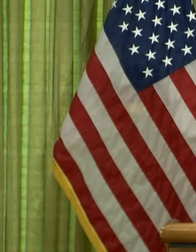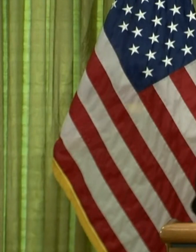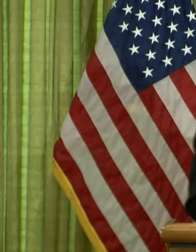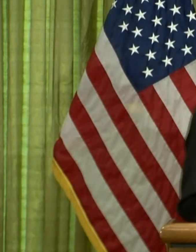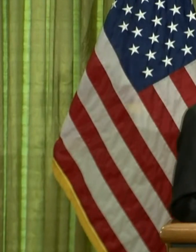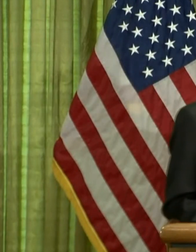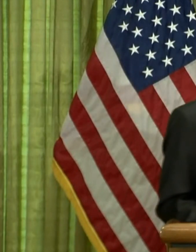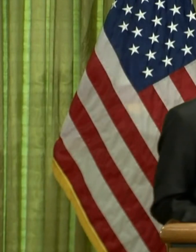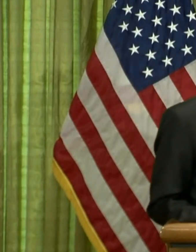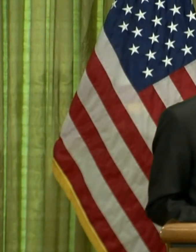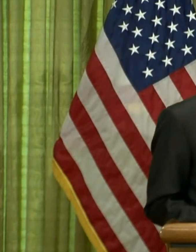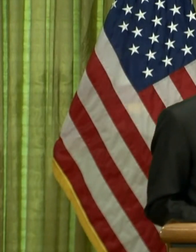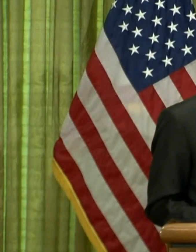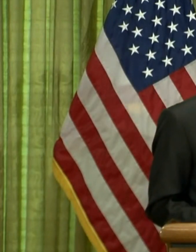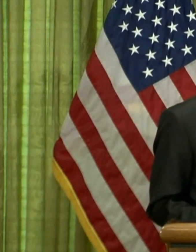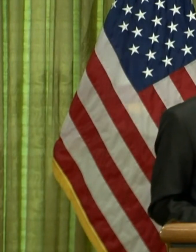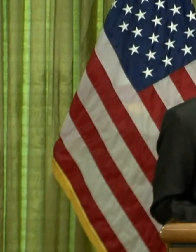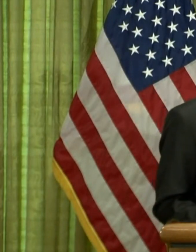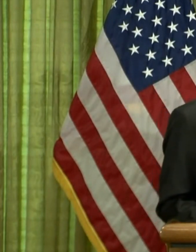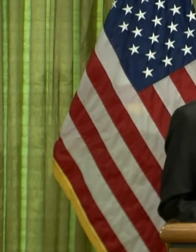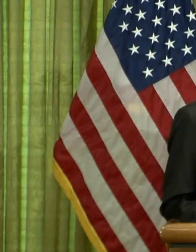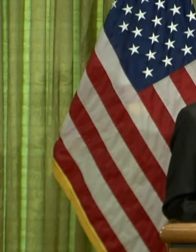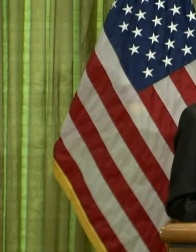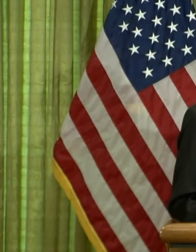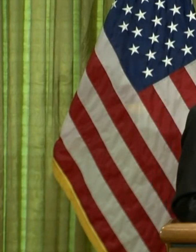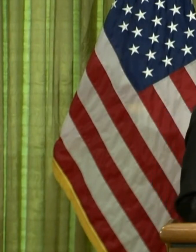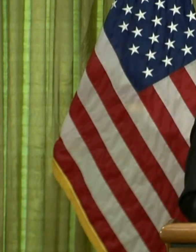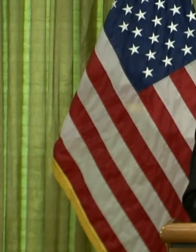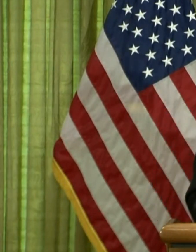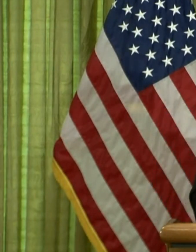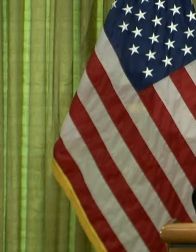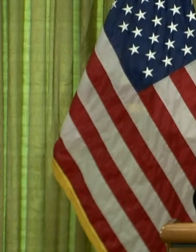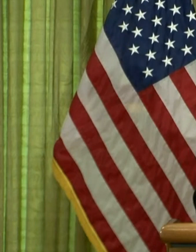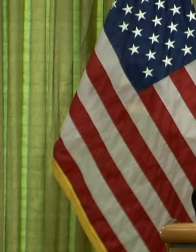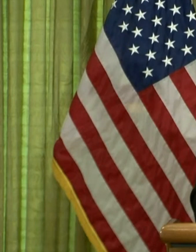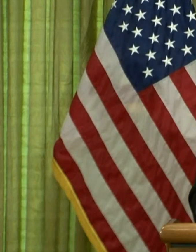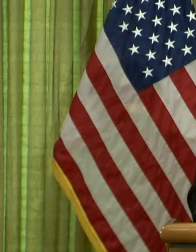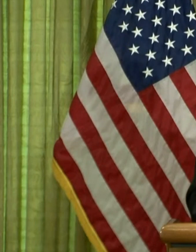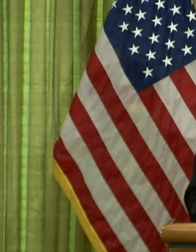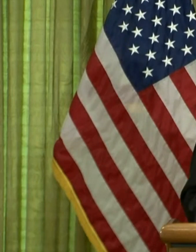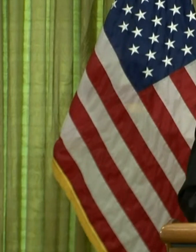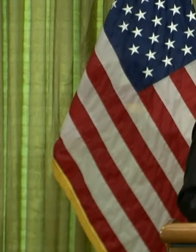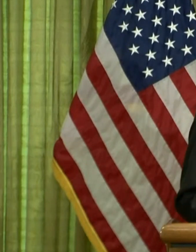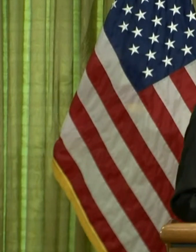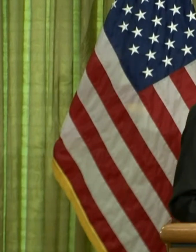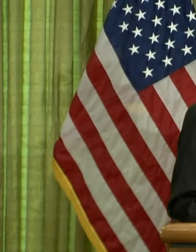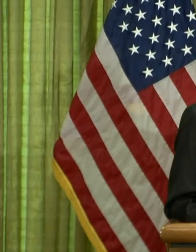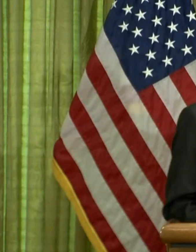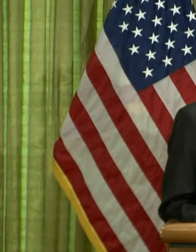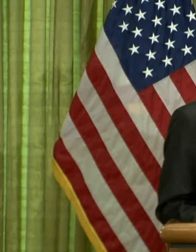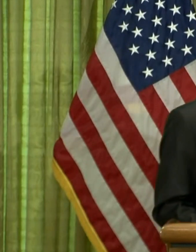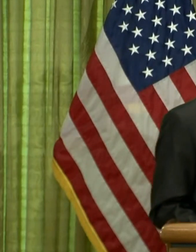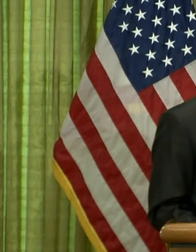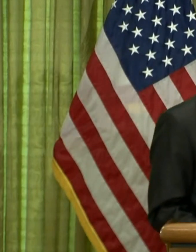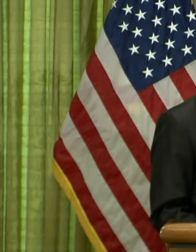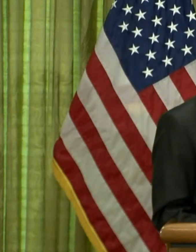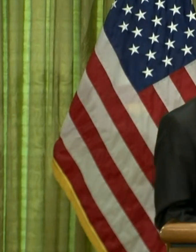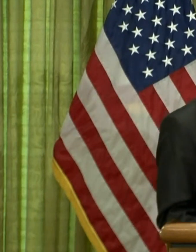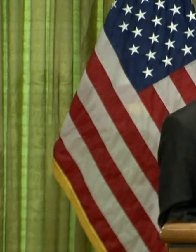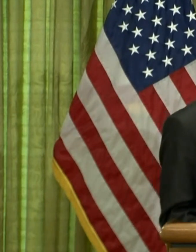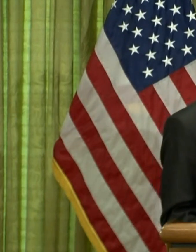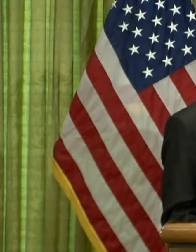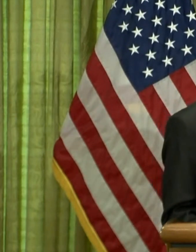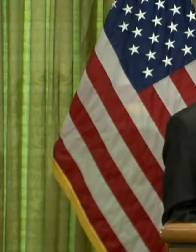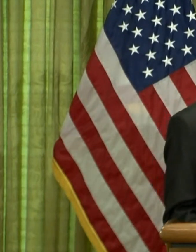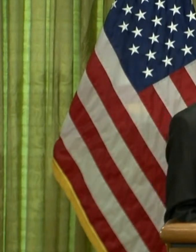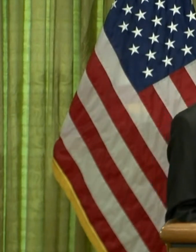this is just an itemization. This starts through the gating criteria.